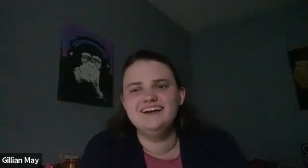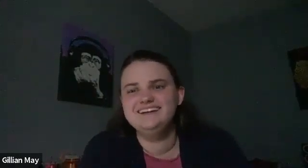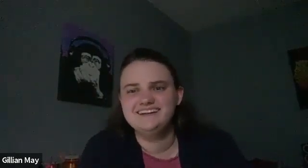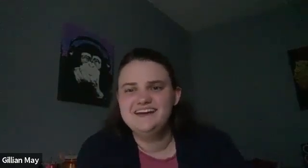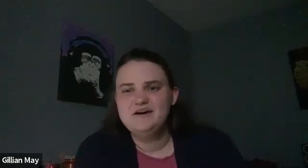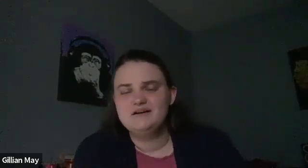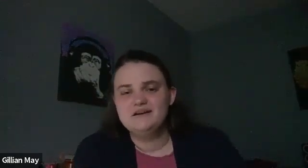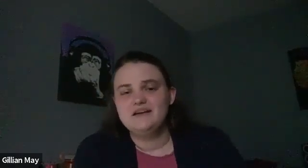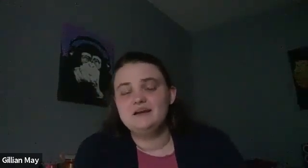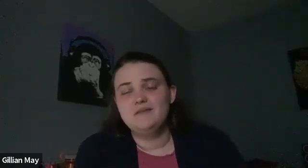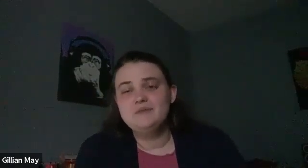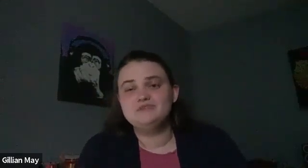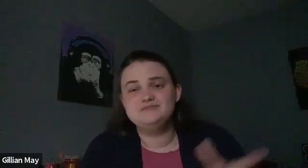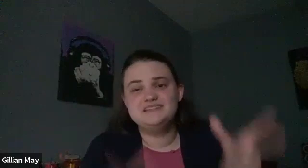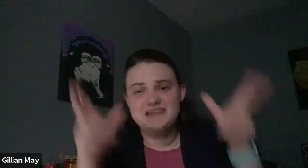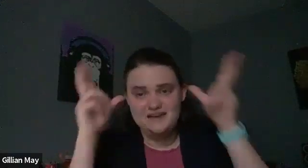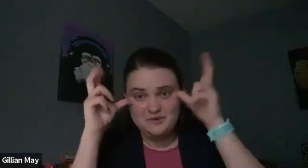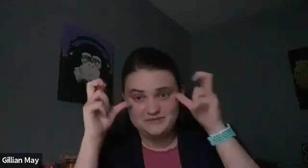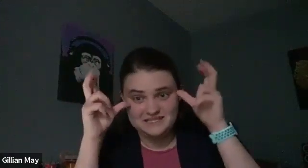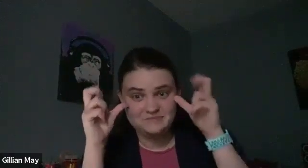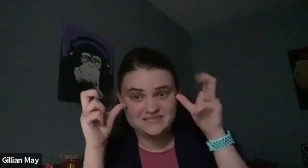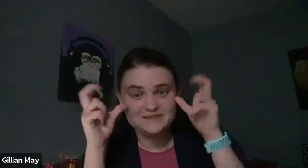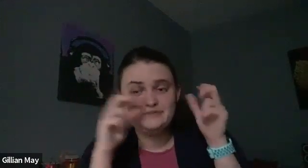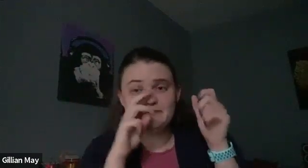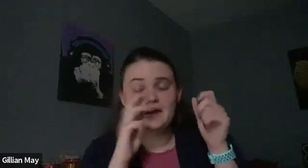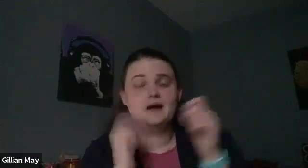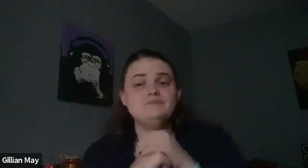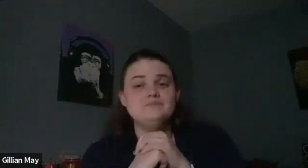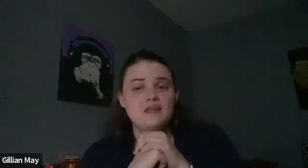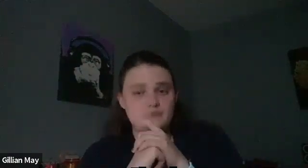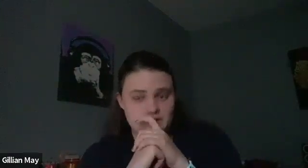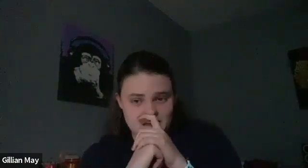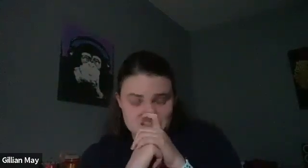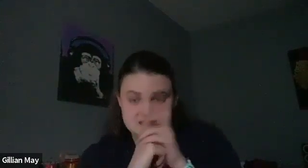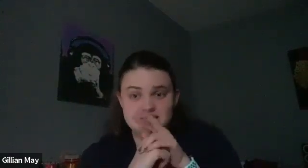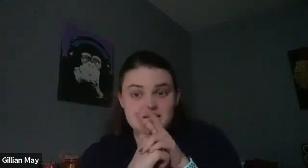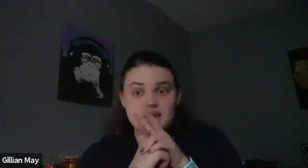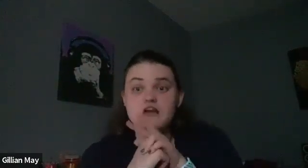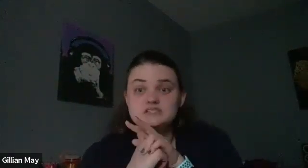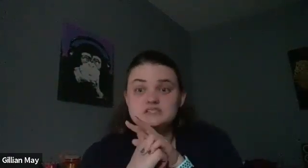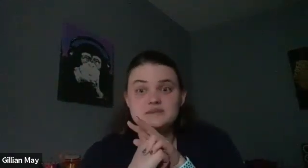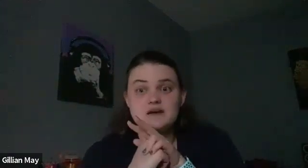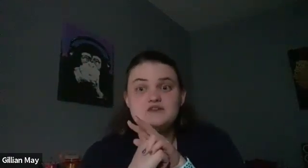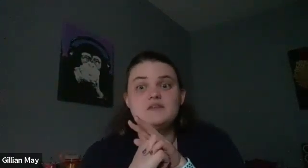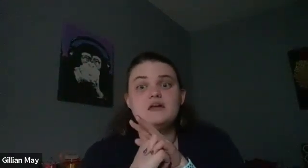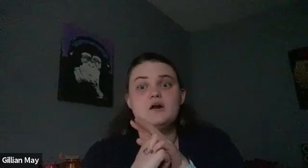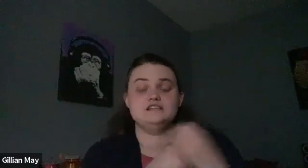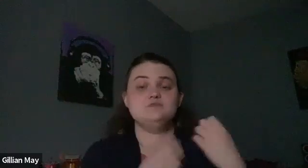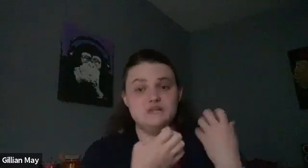it. And a lot of people do tend to have more receptive, where they can see it and understand it better than they are